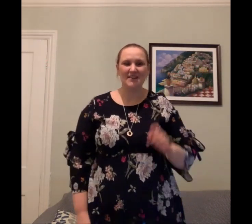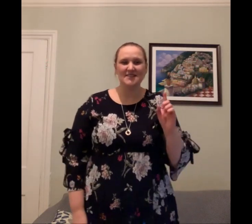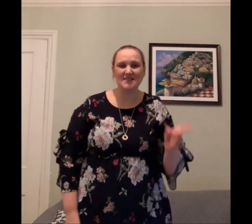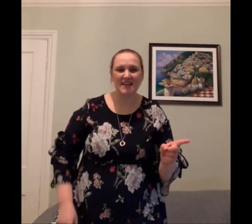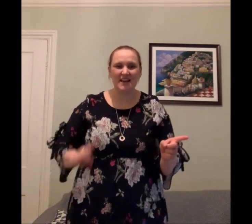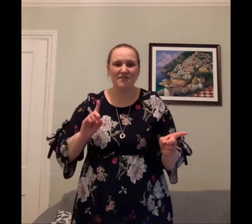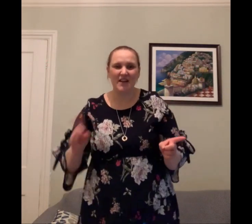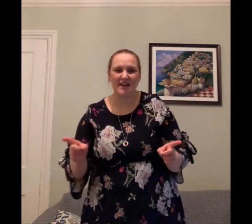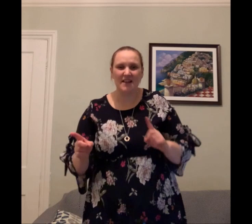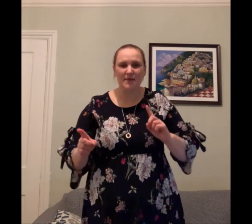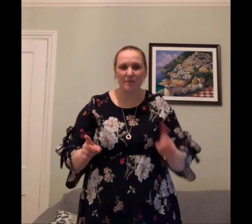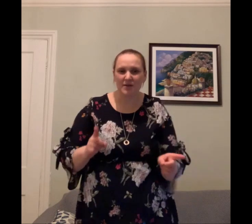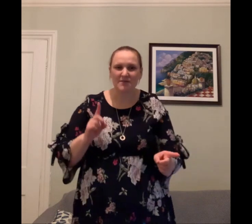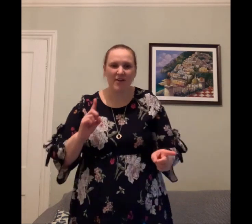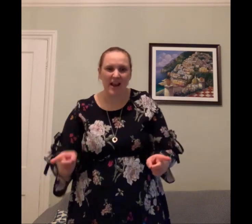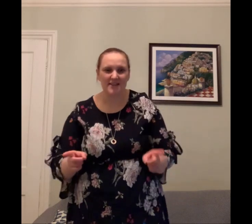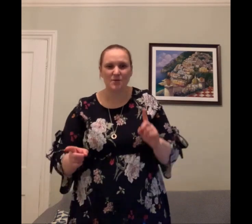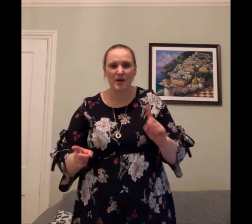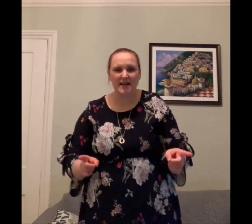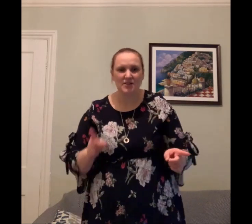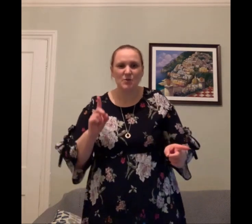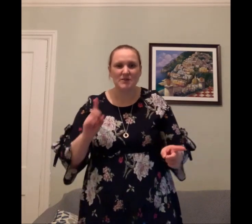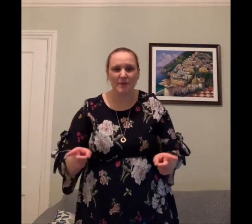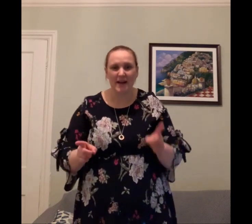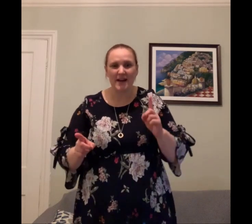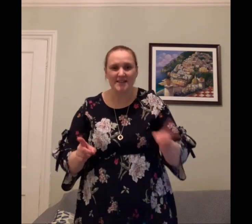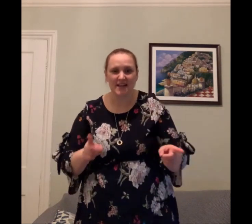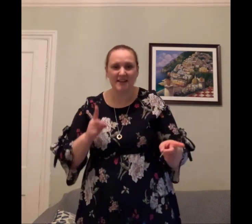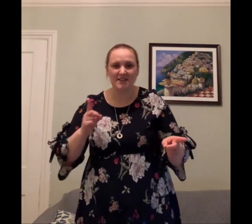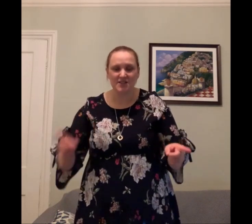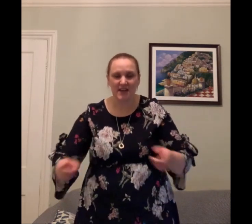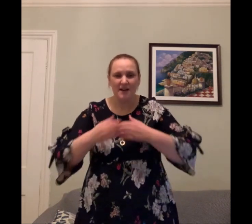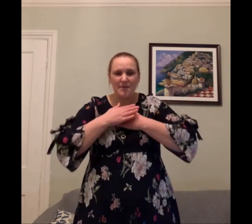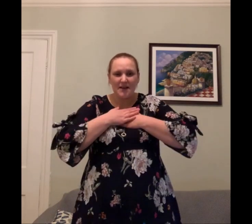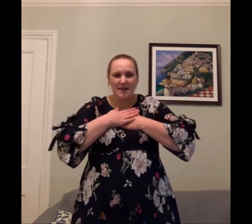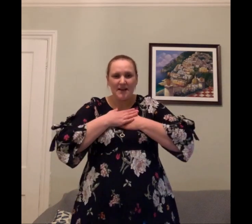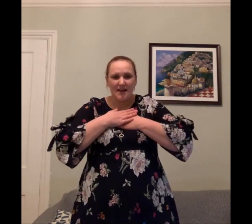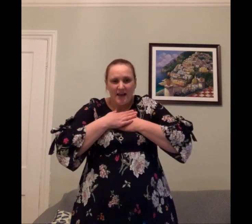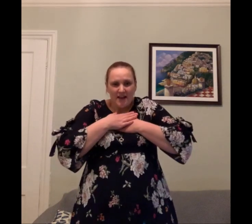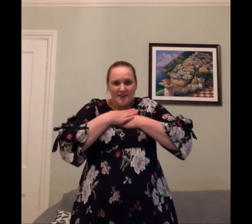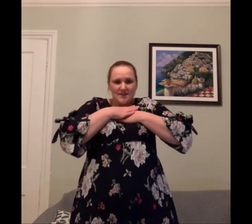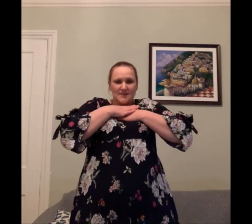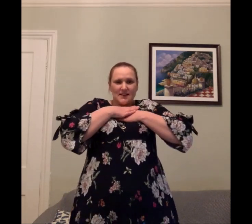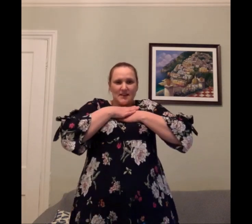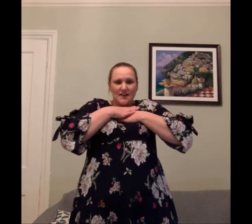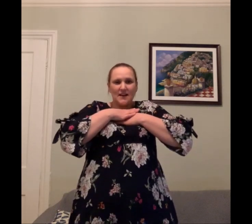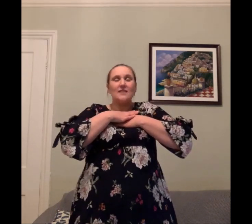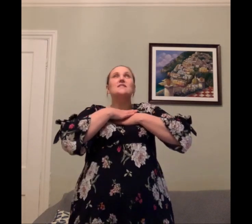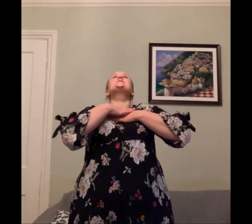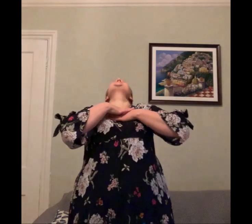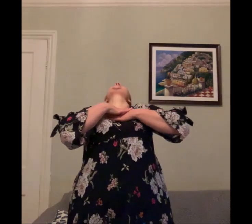'cause the ceiling fell in and the bottom fell out. I went into a spin and I started to shout, I've been hit, this is it, this is